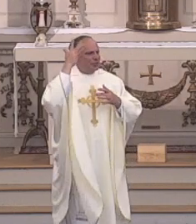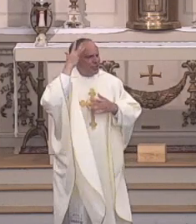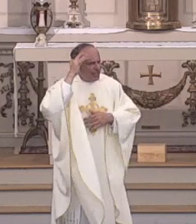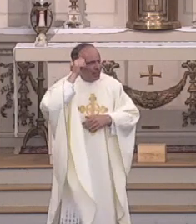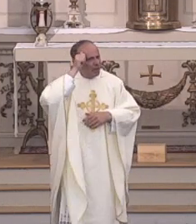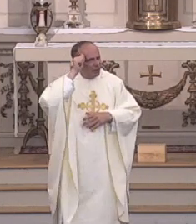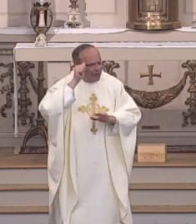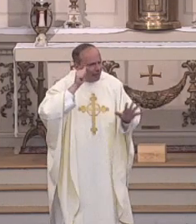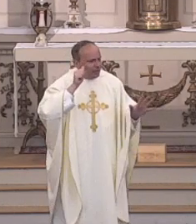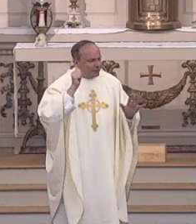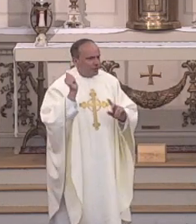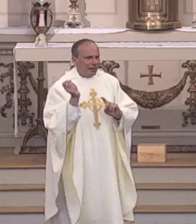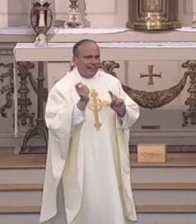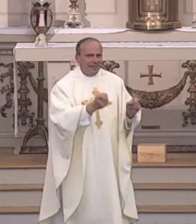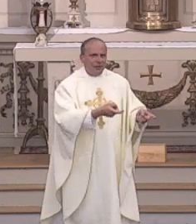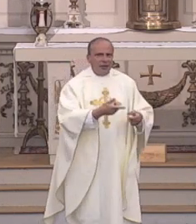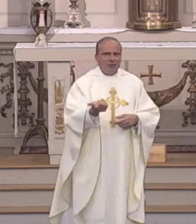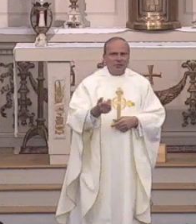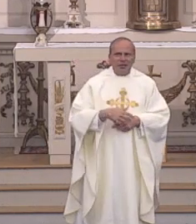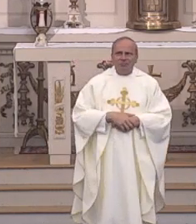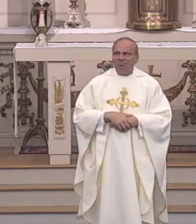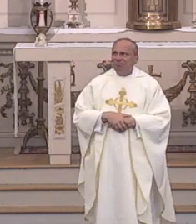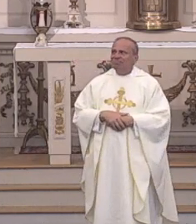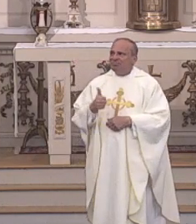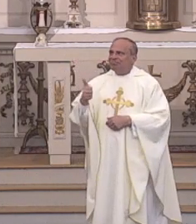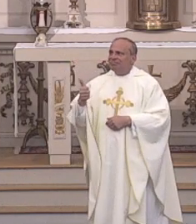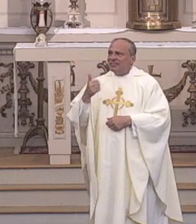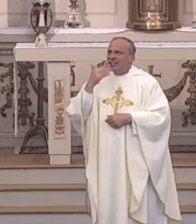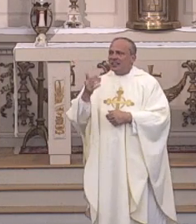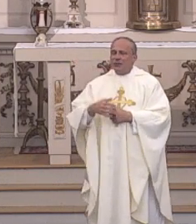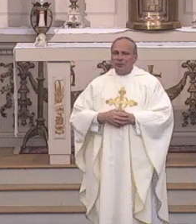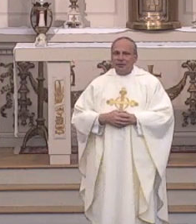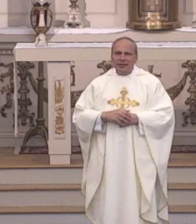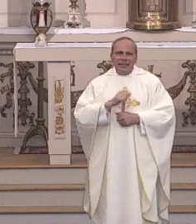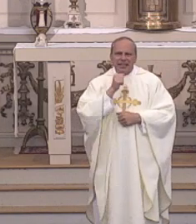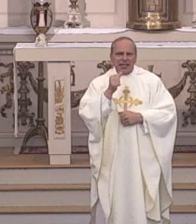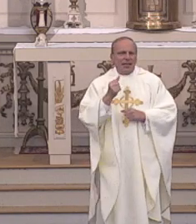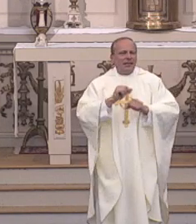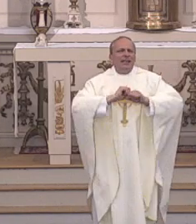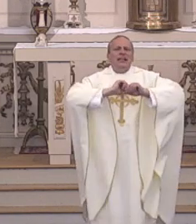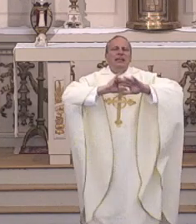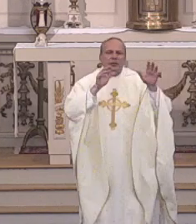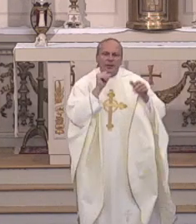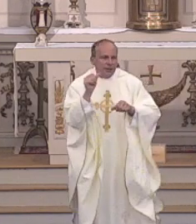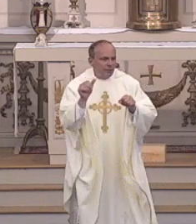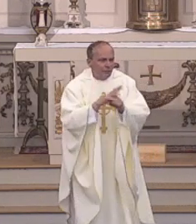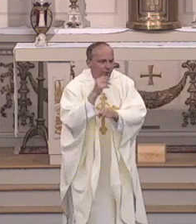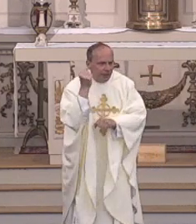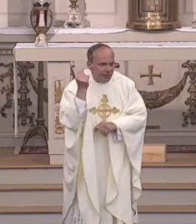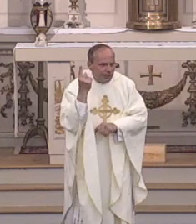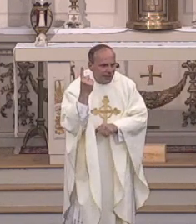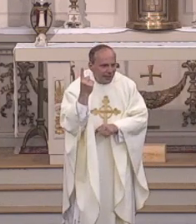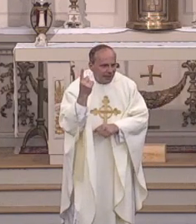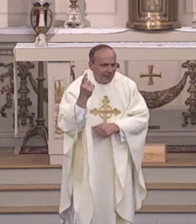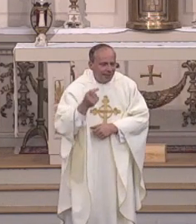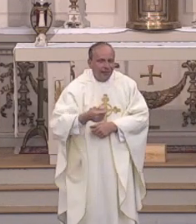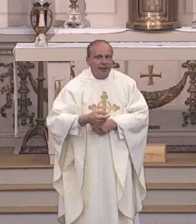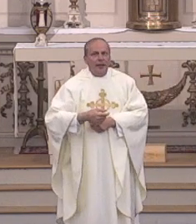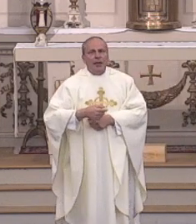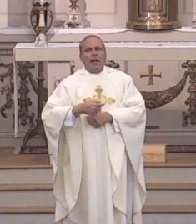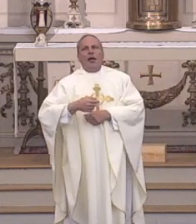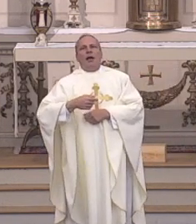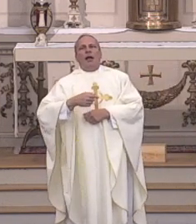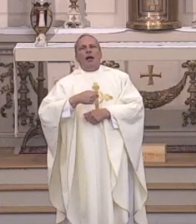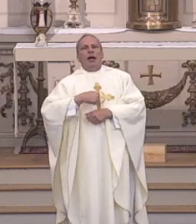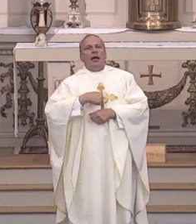was good enough. He was sick. He was failing in health and in cognition, and he just said, okay, even though he